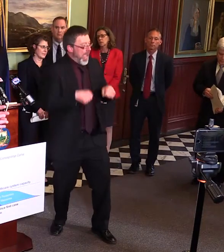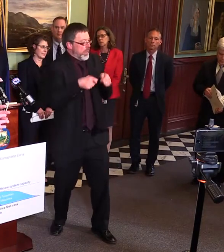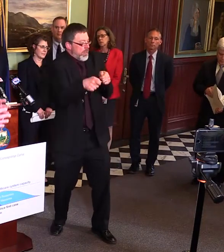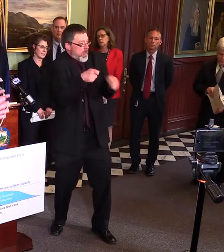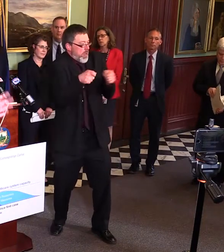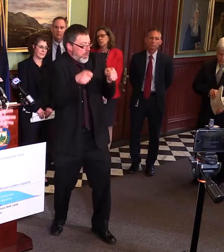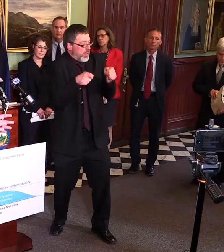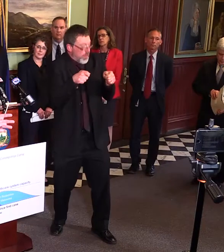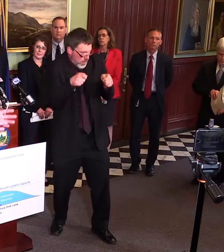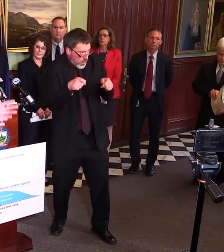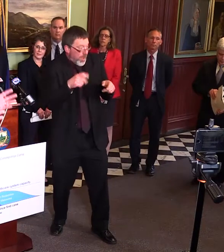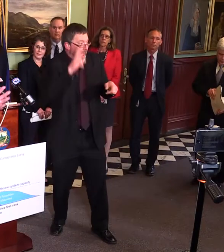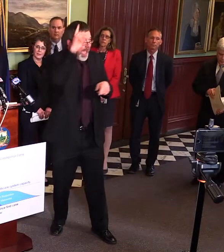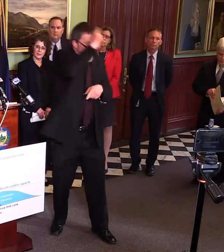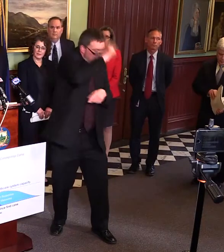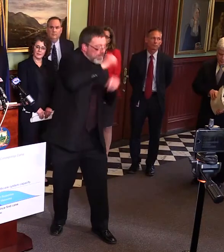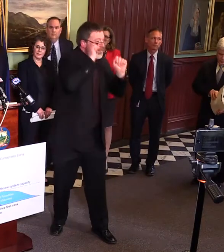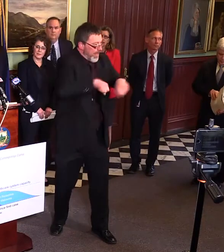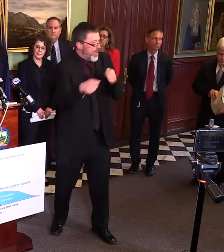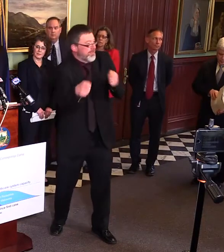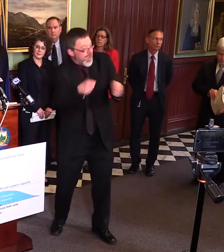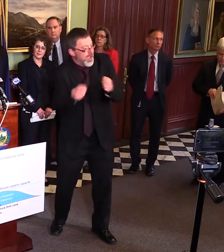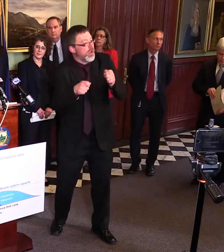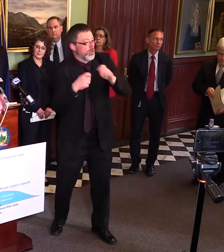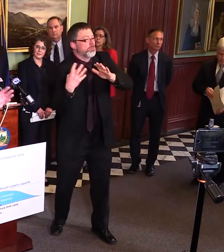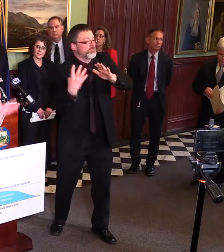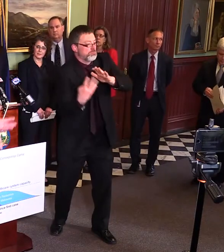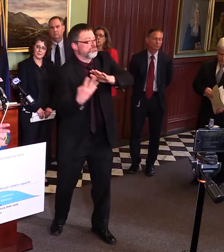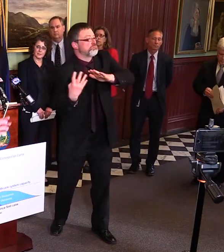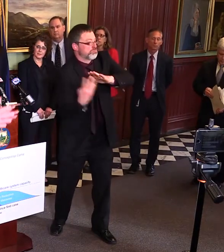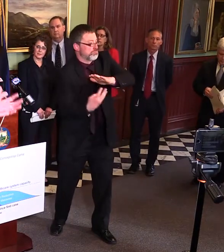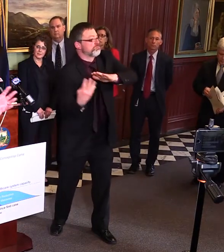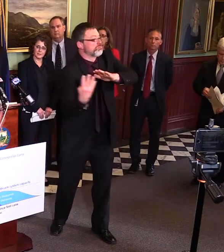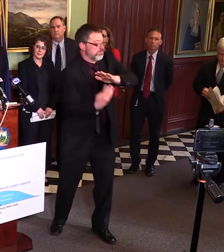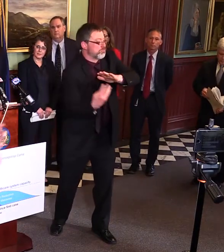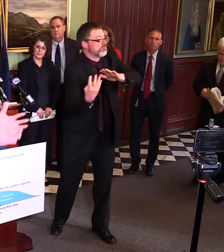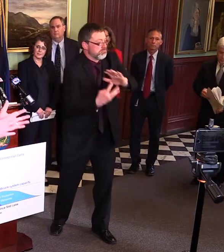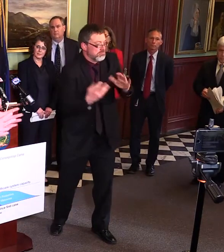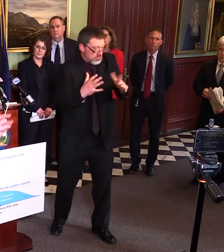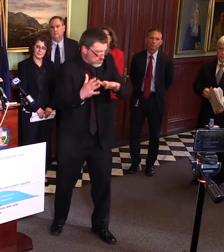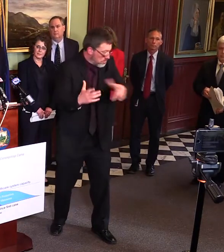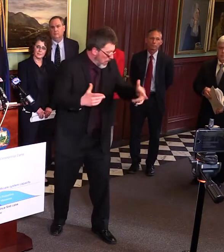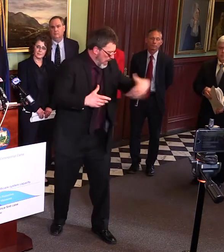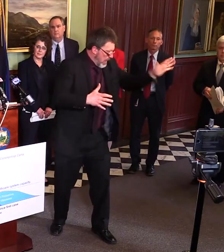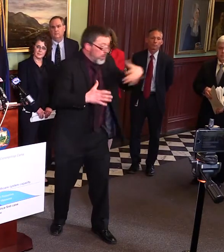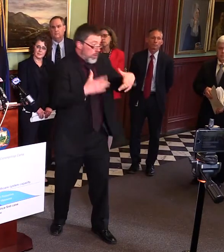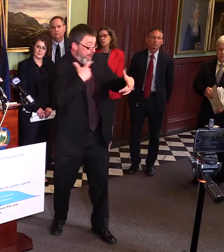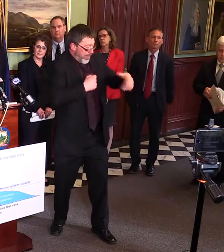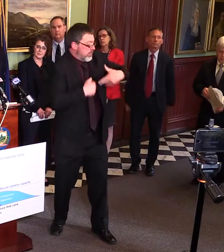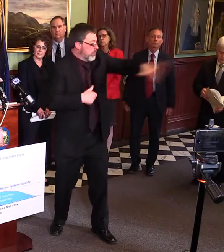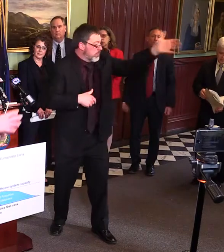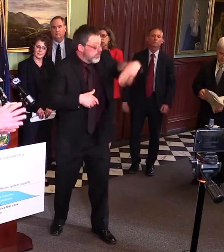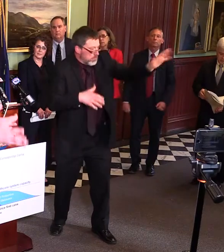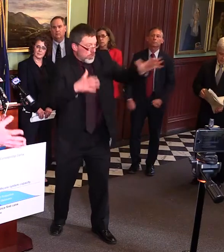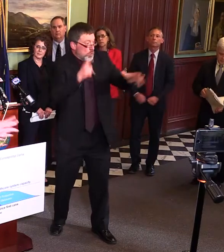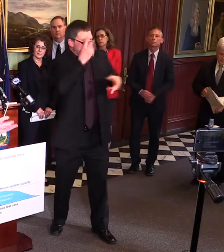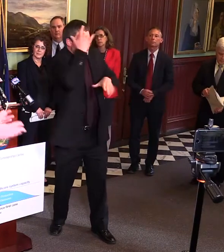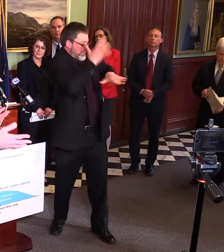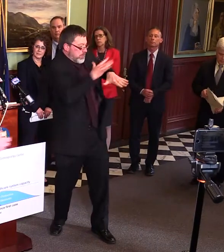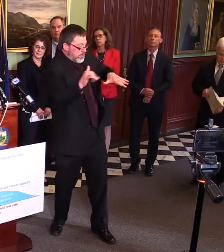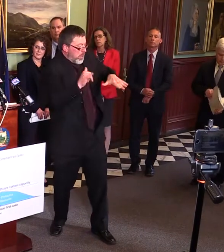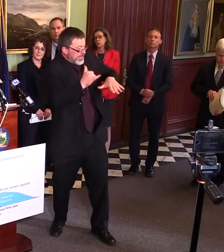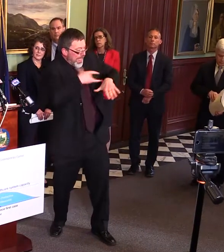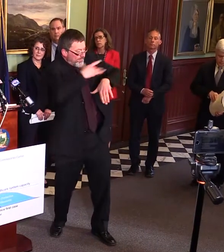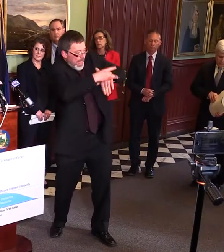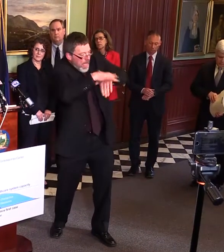course, mitigation and containment. Containment is the work of all of the public health personnel following the